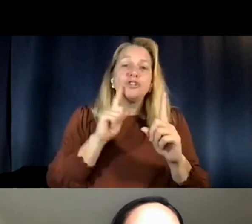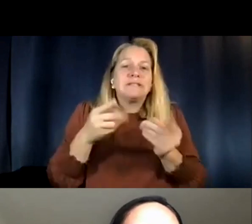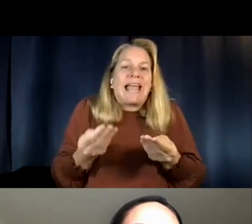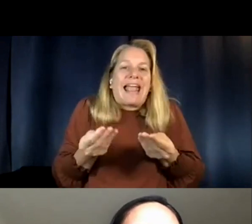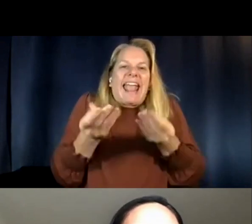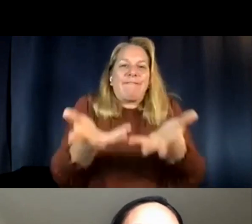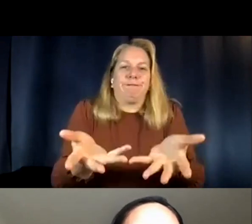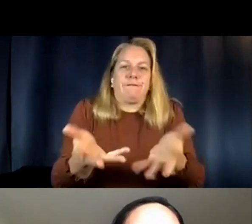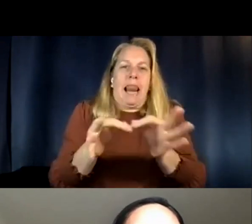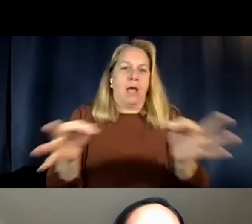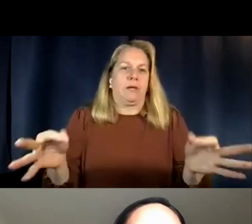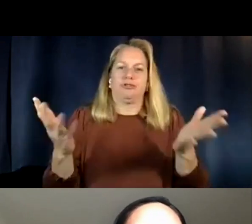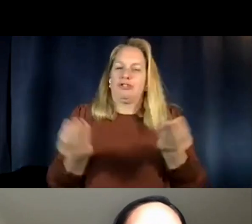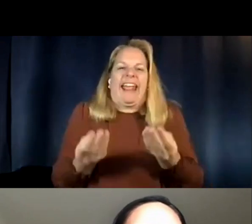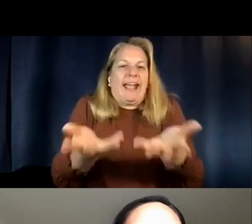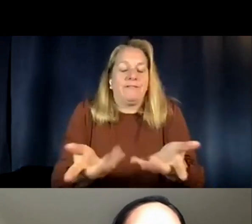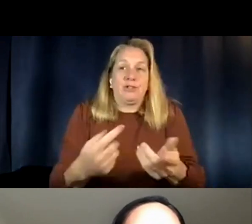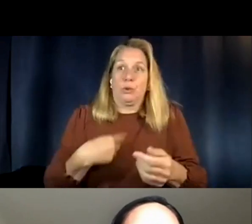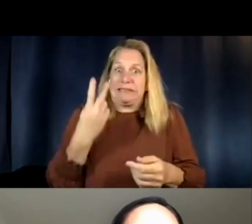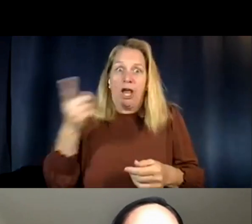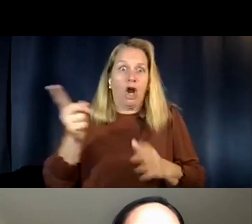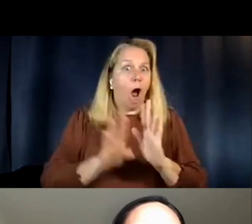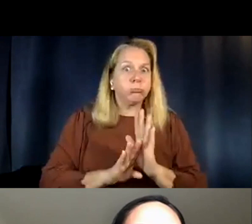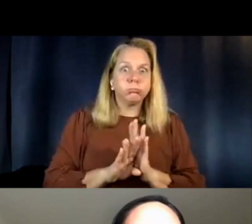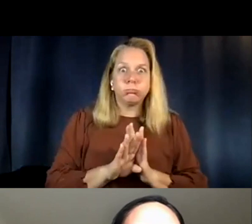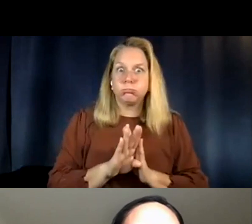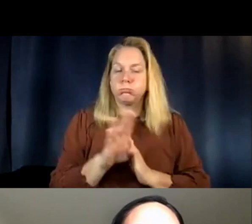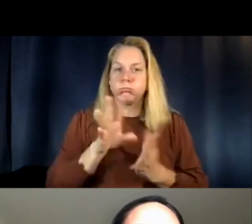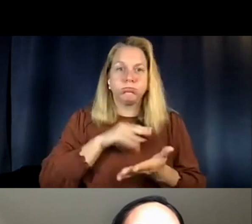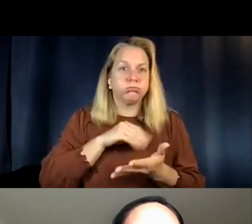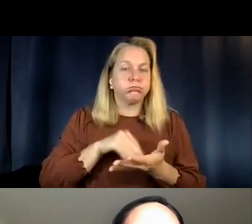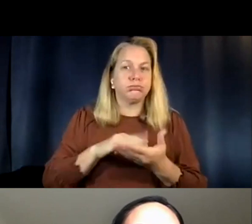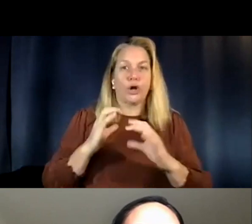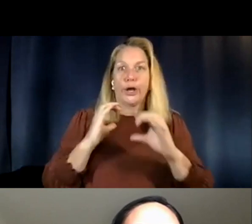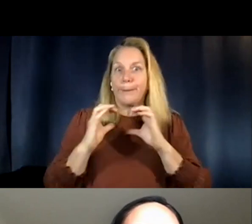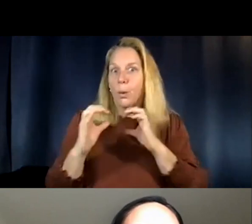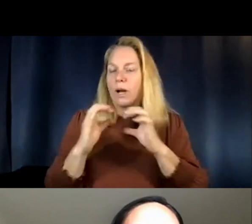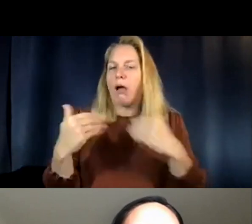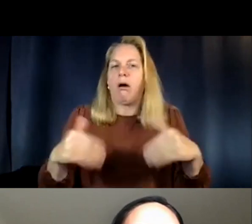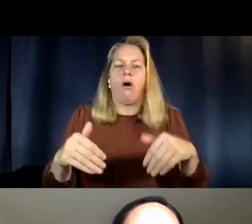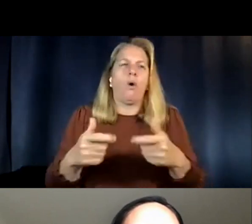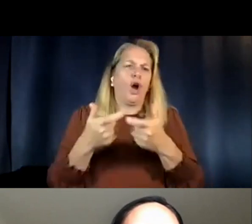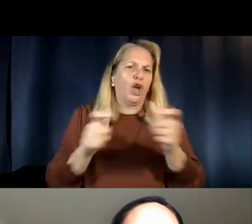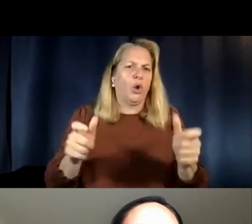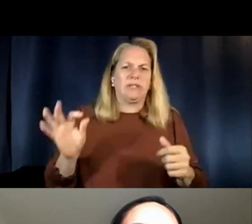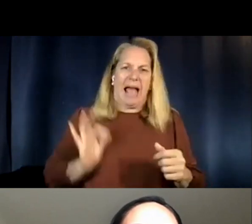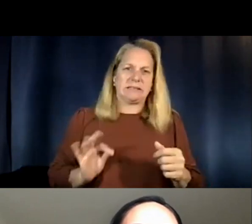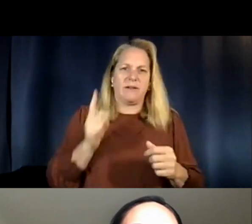So to see her explode in that and be able to communicate has been a huge asset to our family.